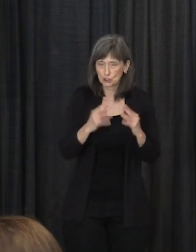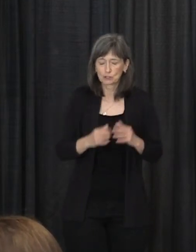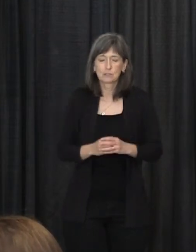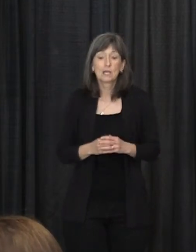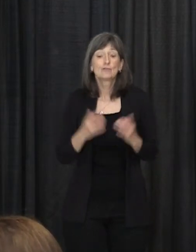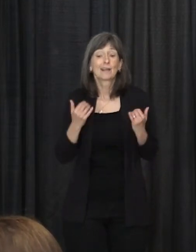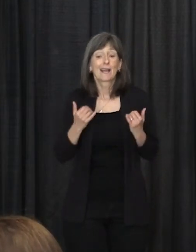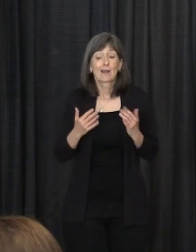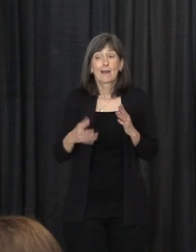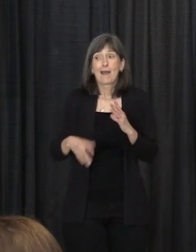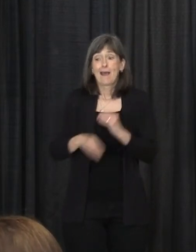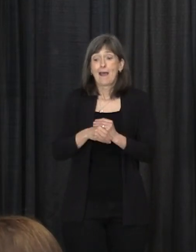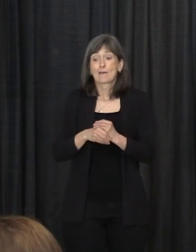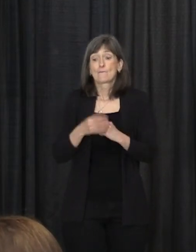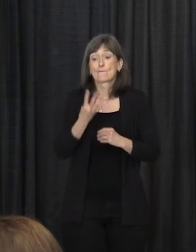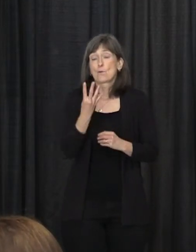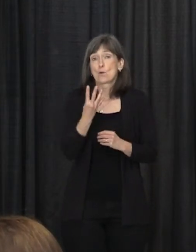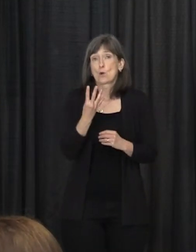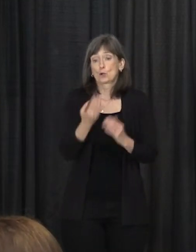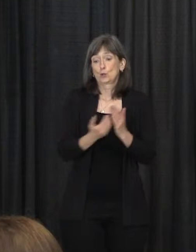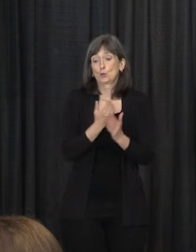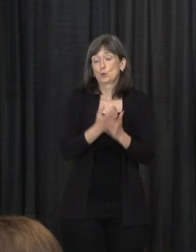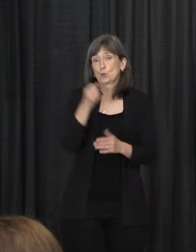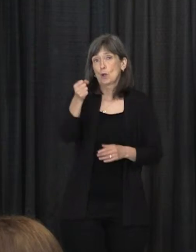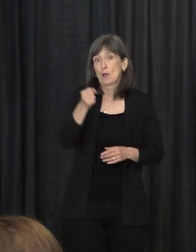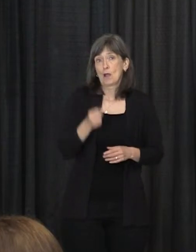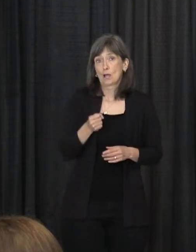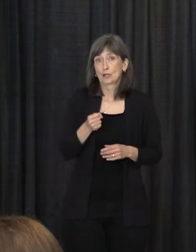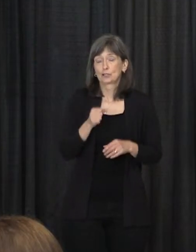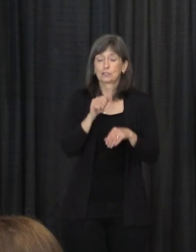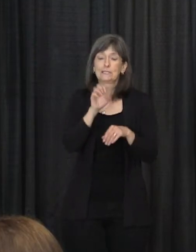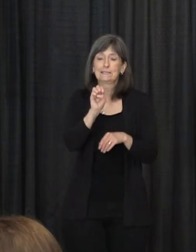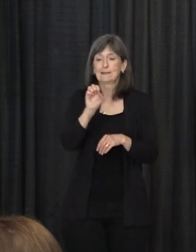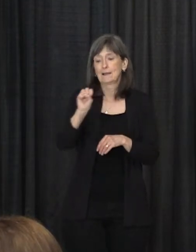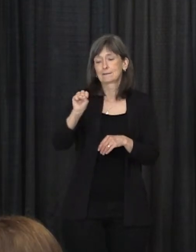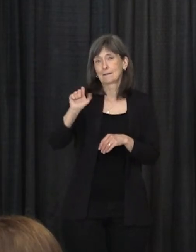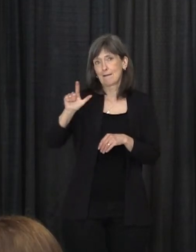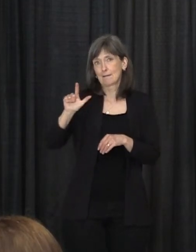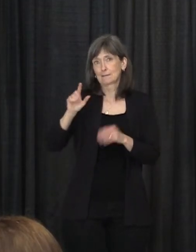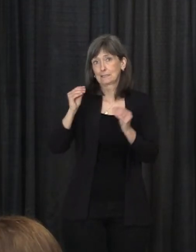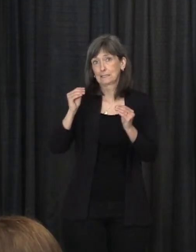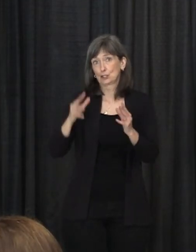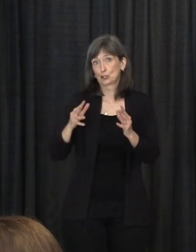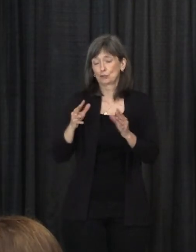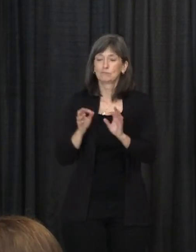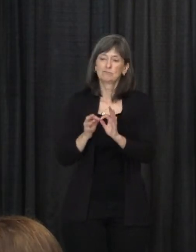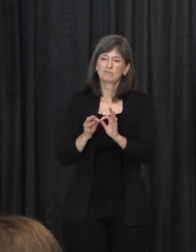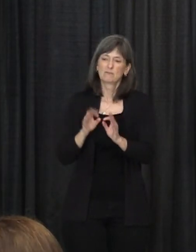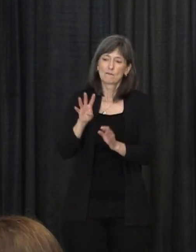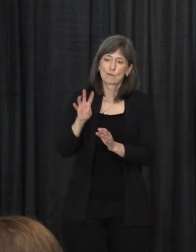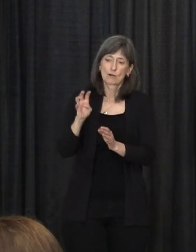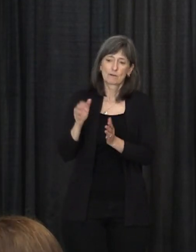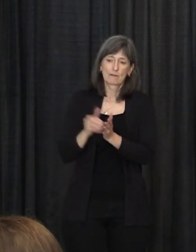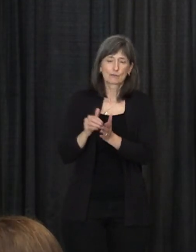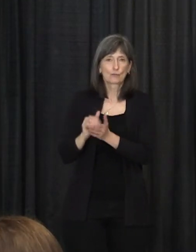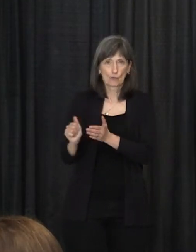second language teachers in the system at a cost of approximately $400,000.